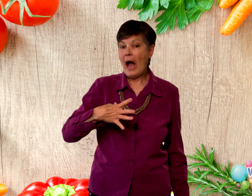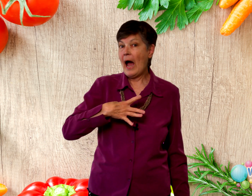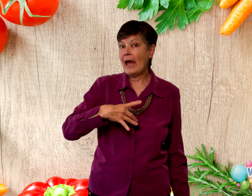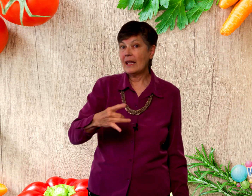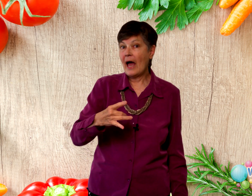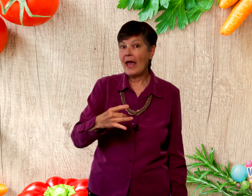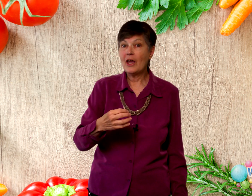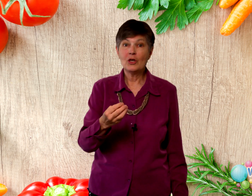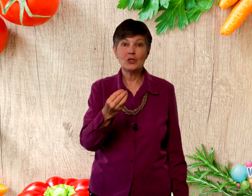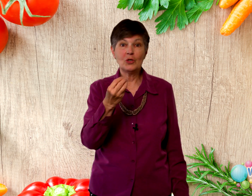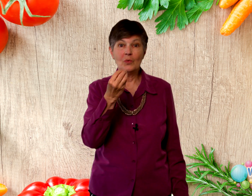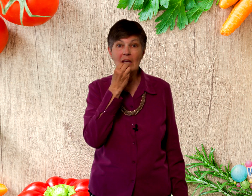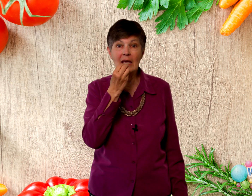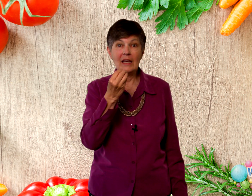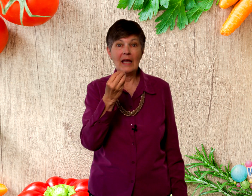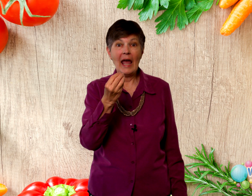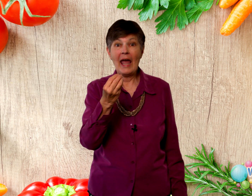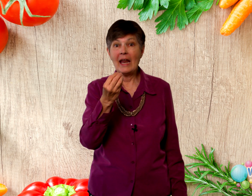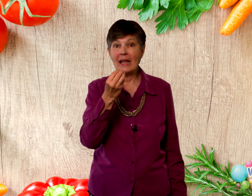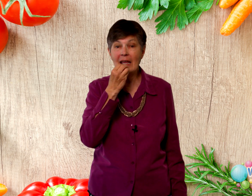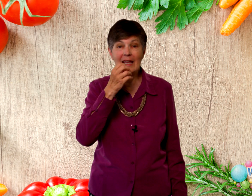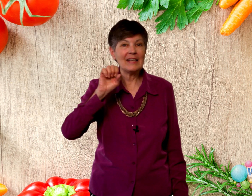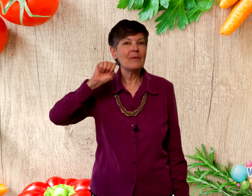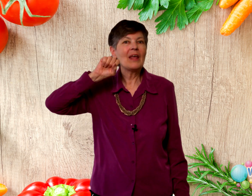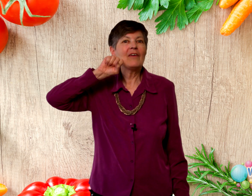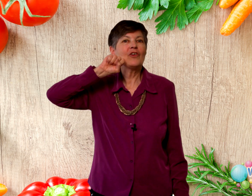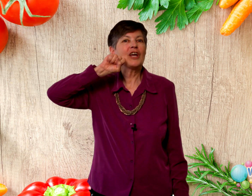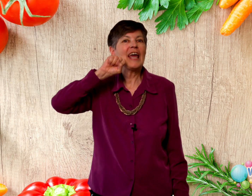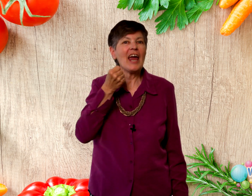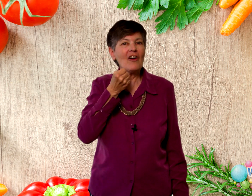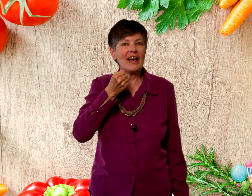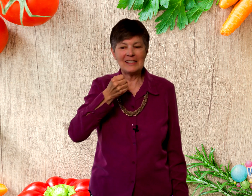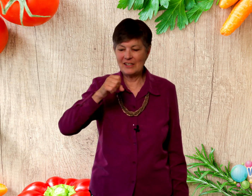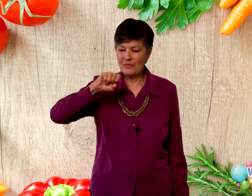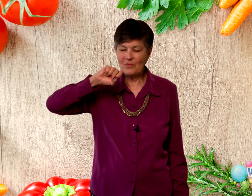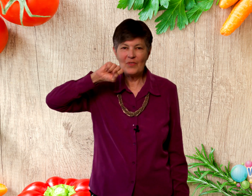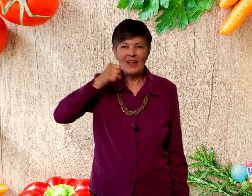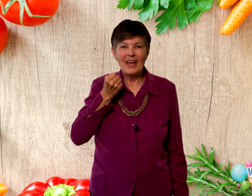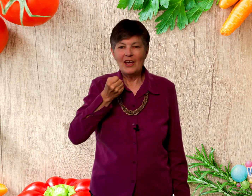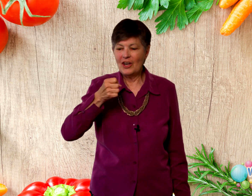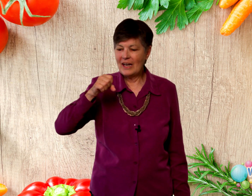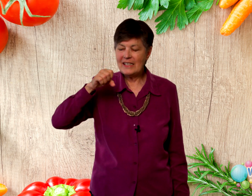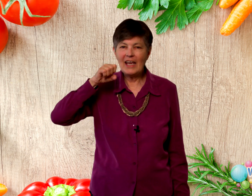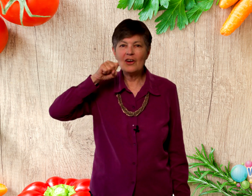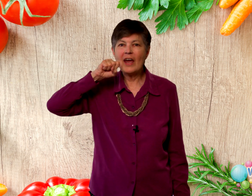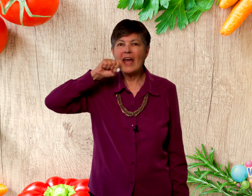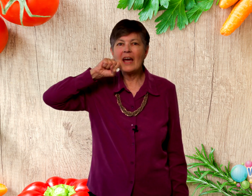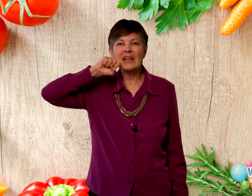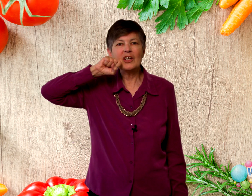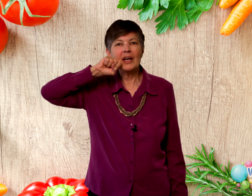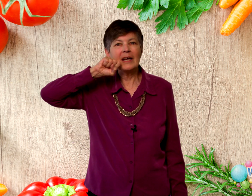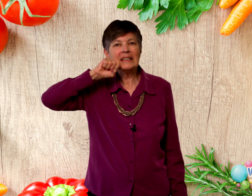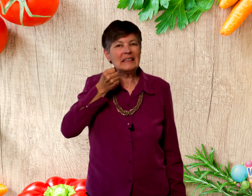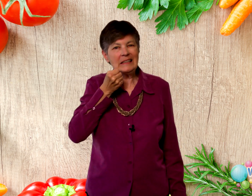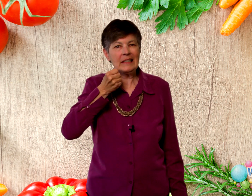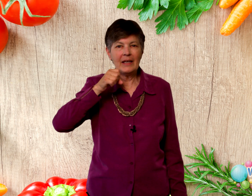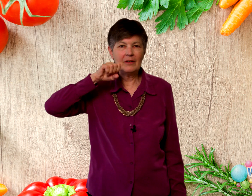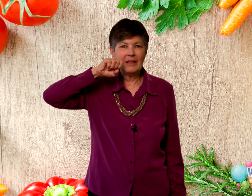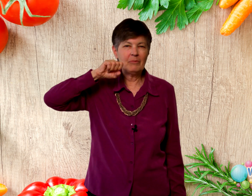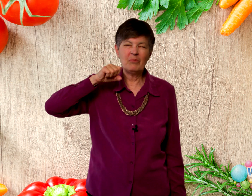I like to eat and eat. For carrots, you're going to take your hand and you're going to pretend